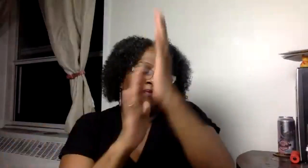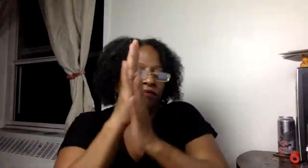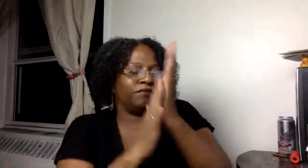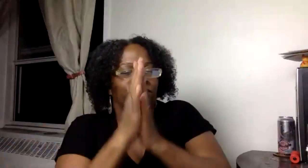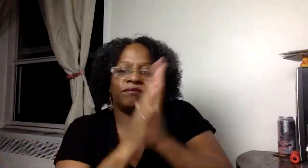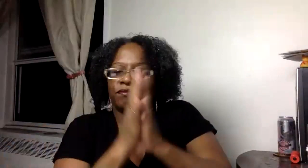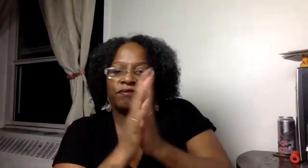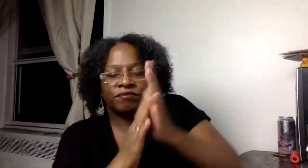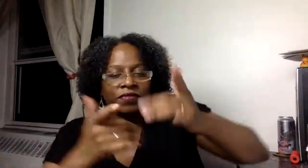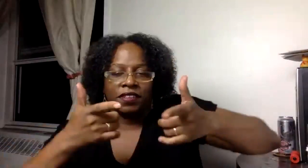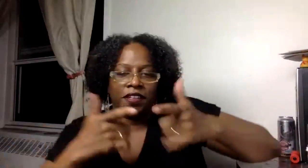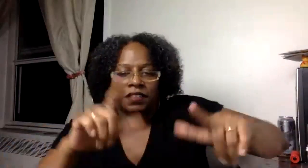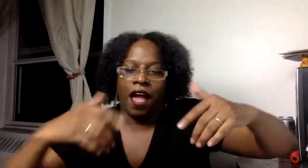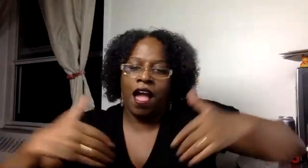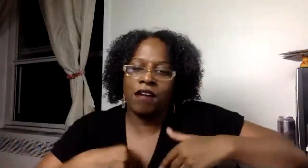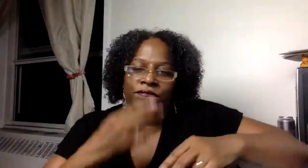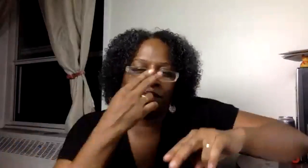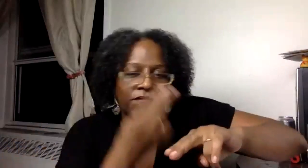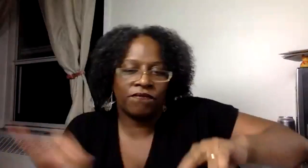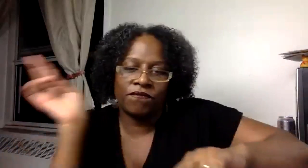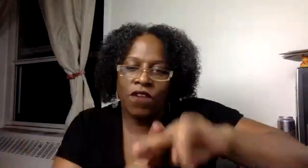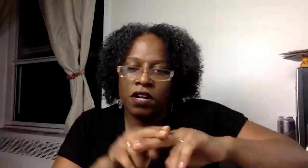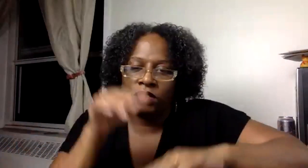Alert. Your internet connection is unstable.